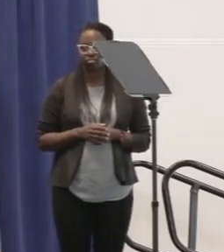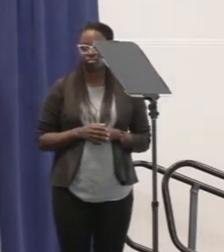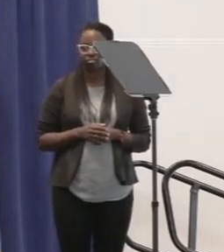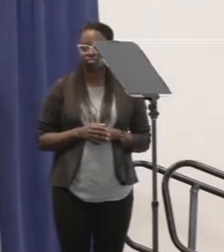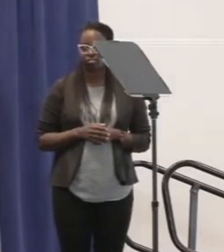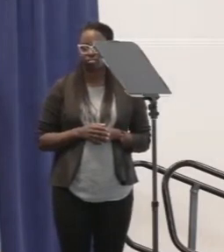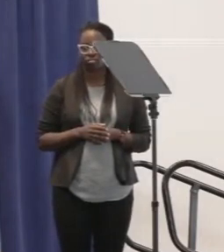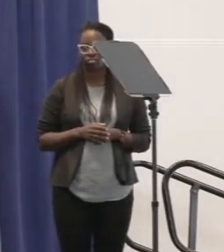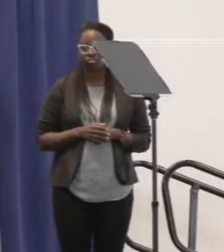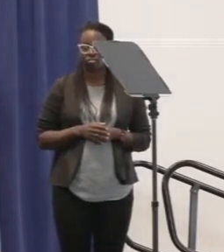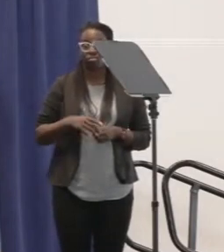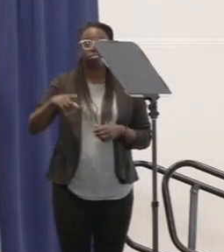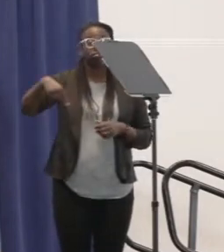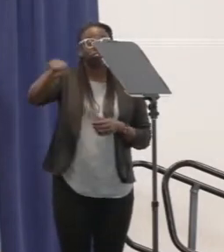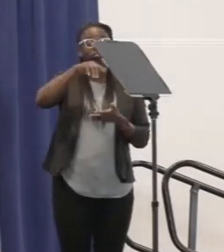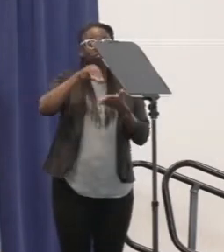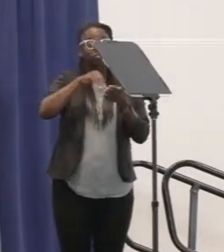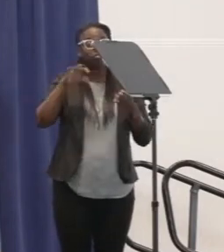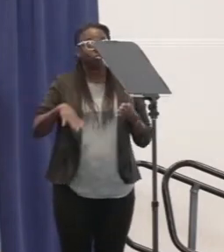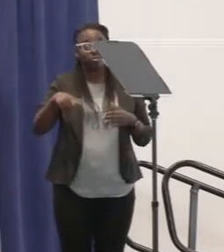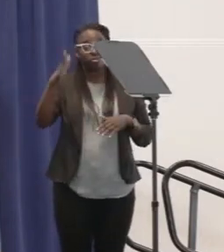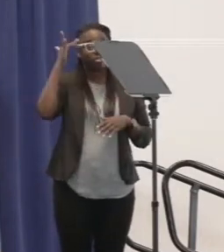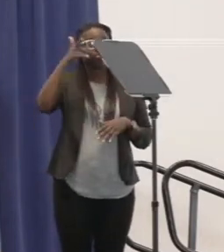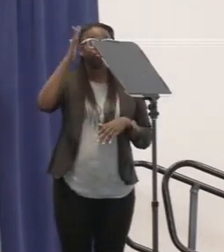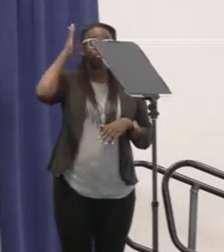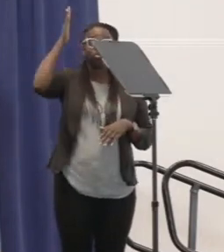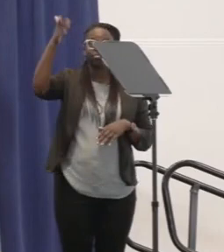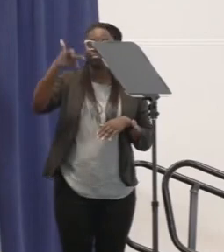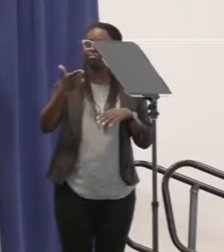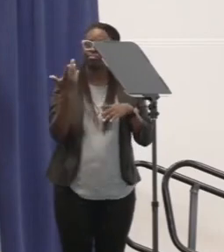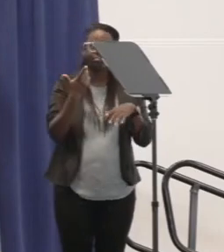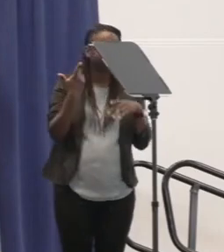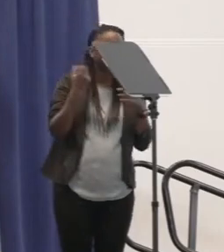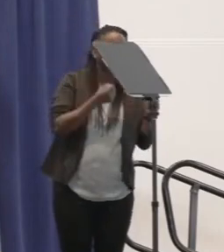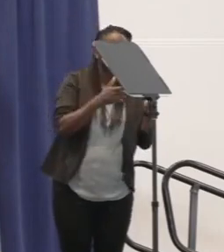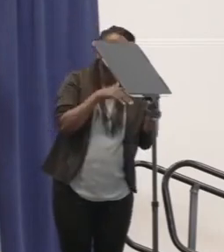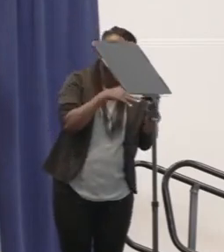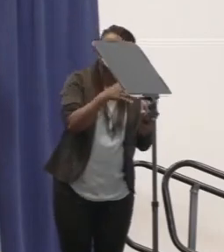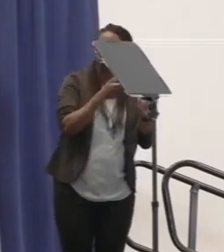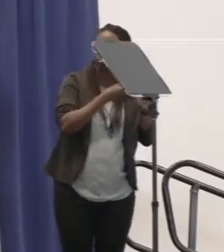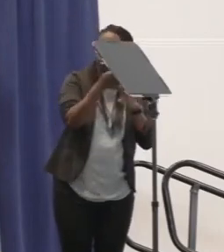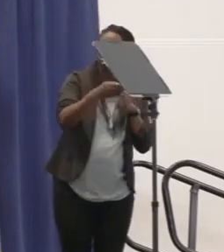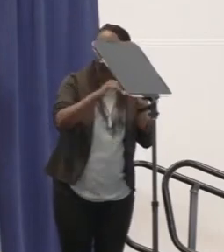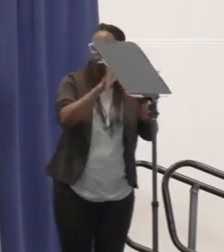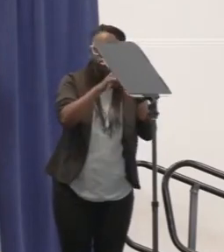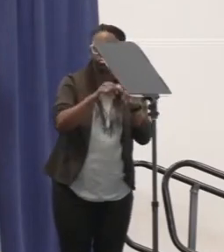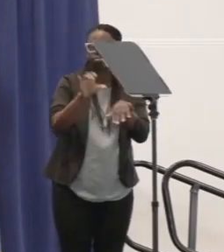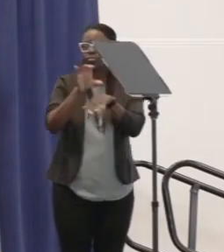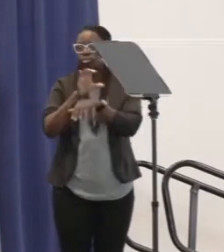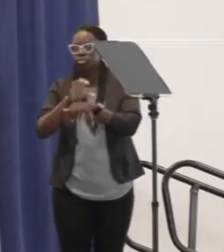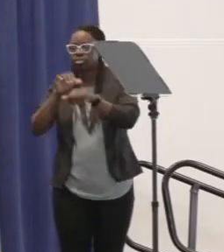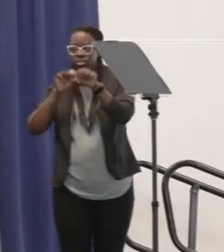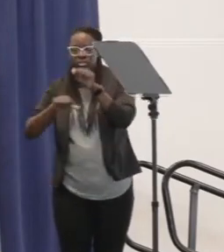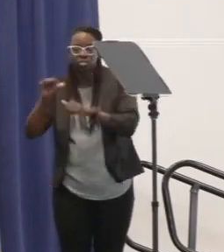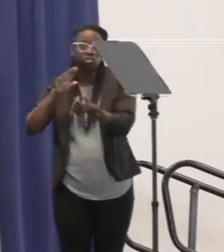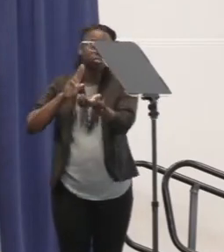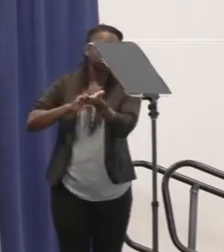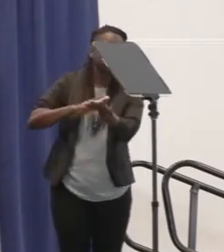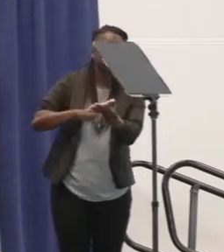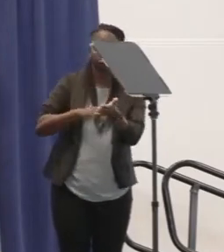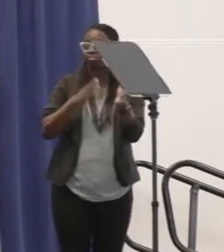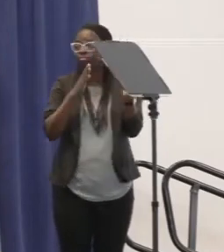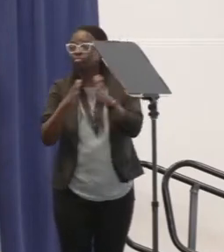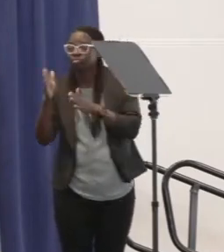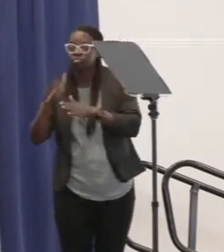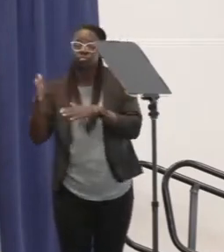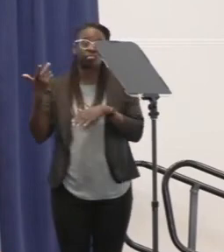be tomorrow's engineers, nurses, computer scientists, urban planners, educators, teachers, nurses,